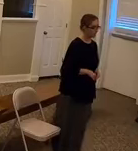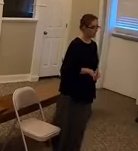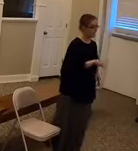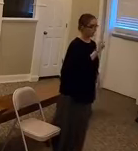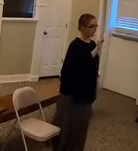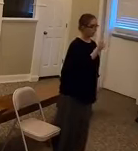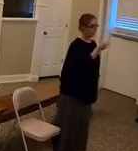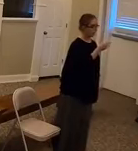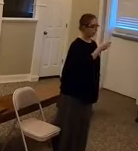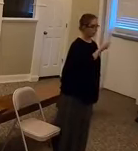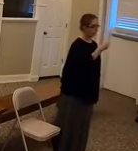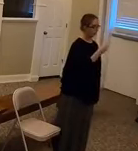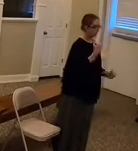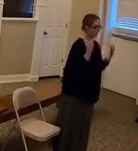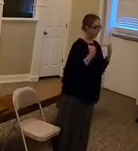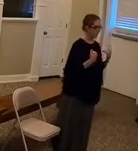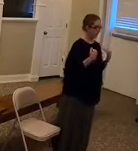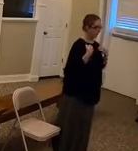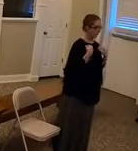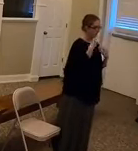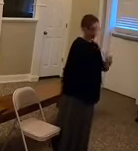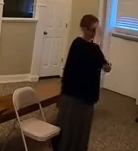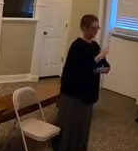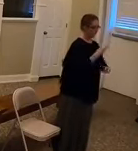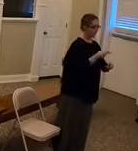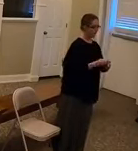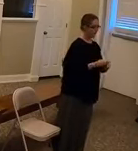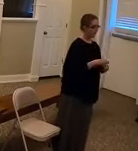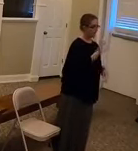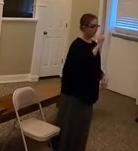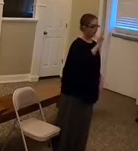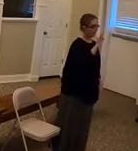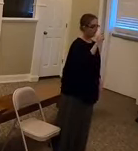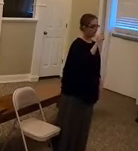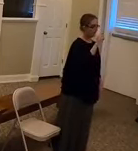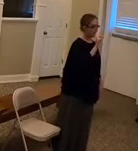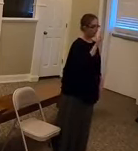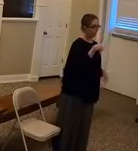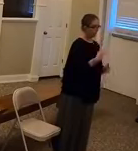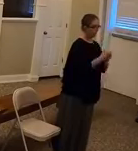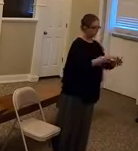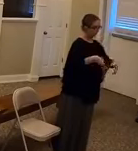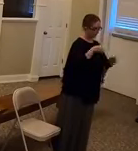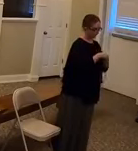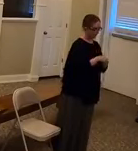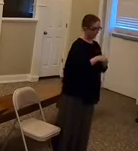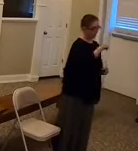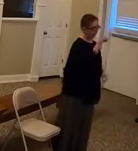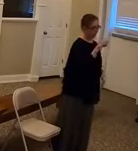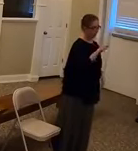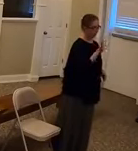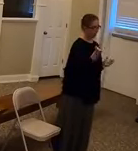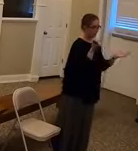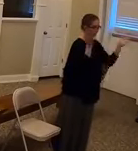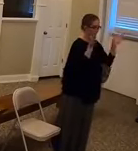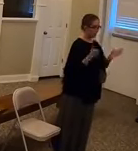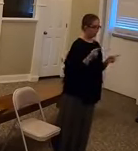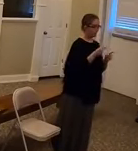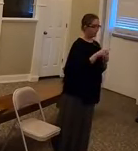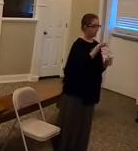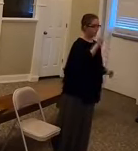And Mephibosheth had a young son whose name was Micah, and all that dwelt in the house of Ziba were servants